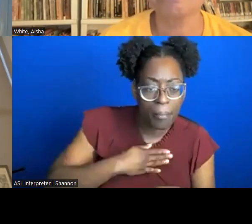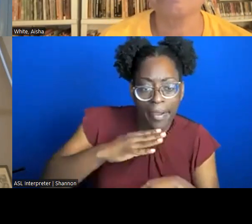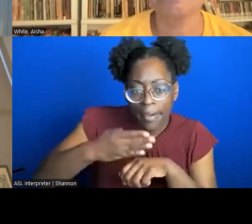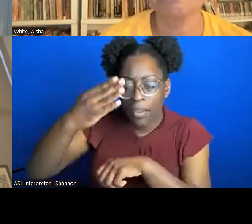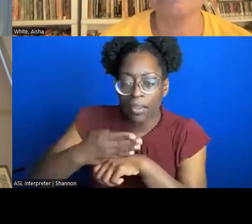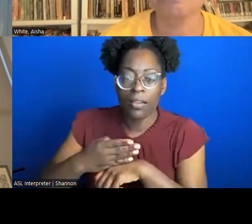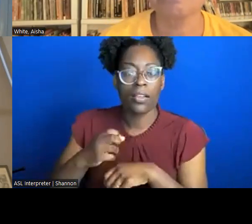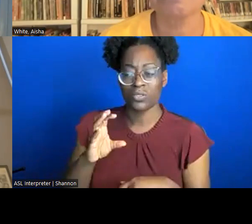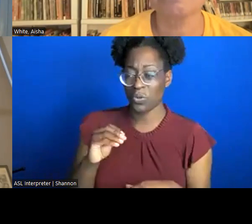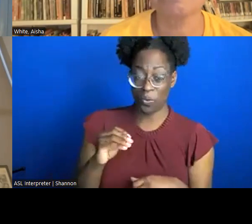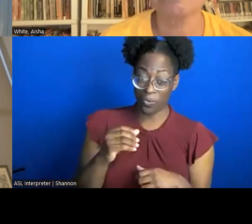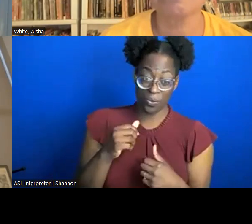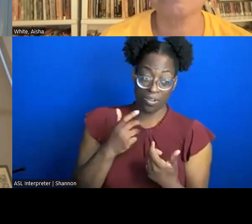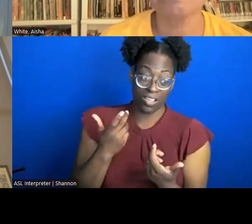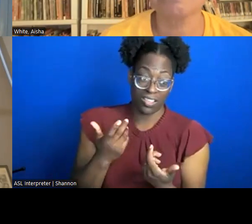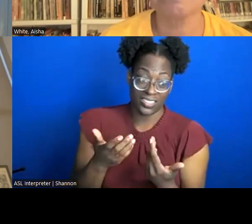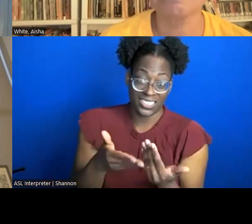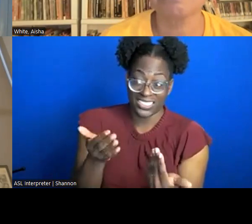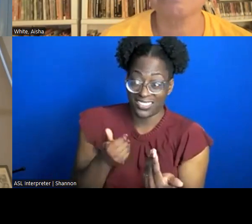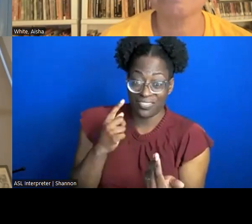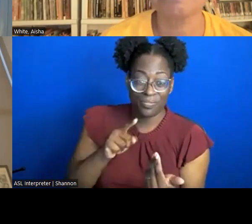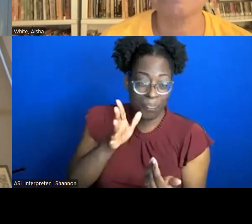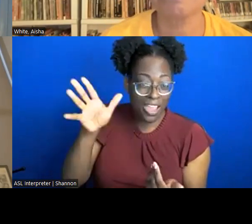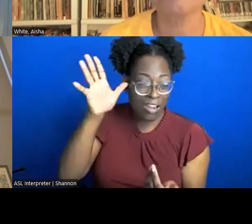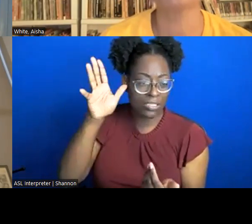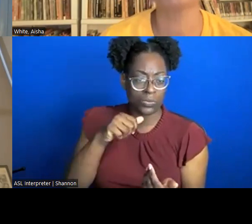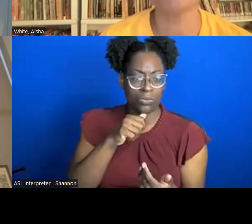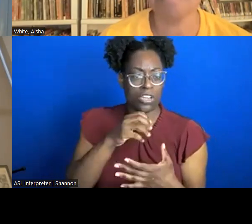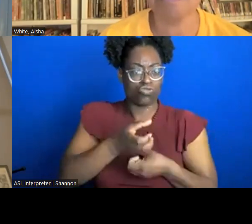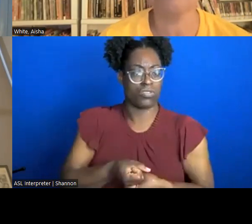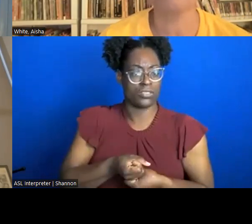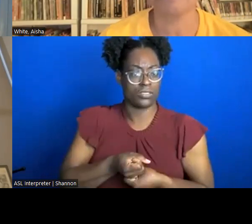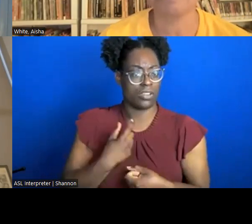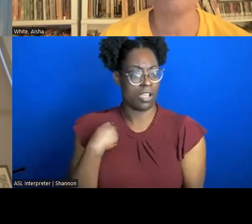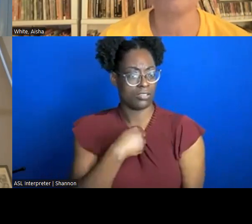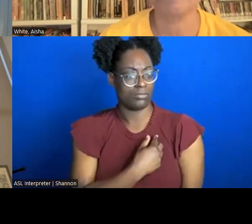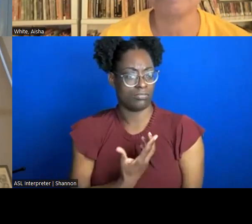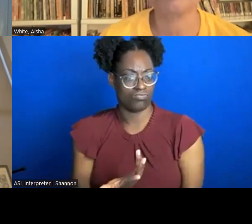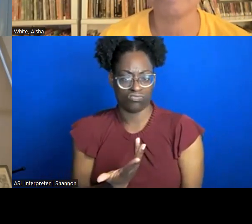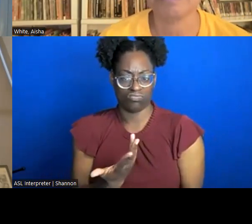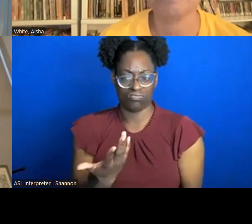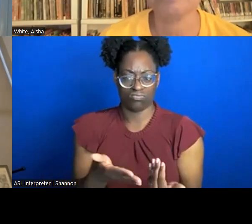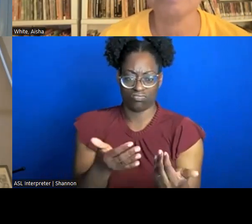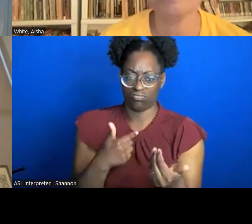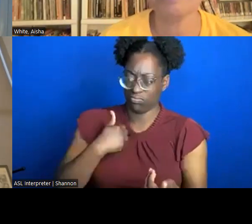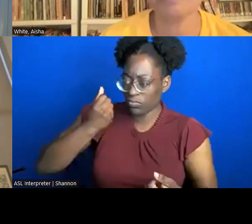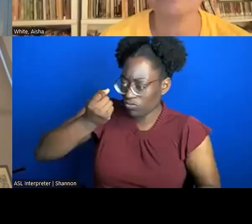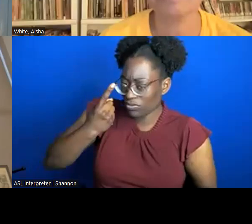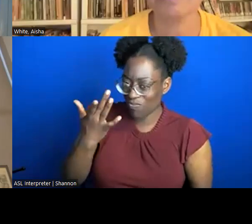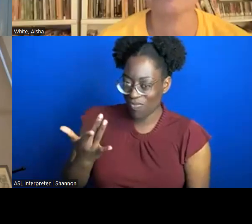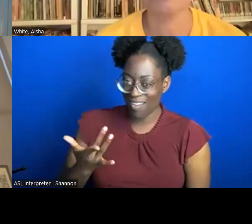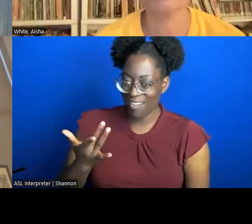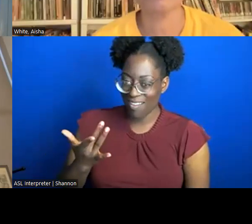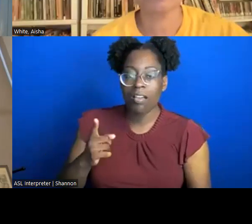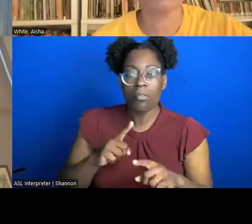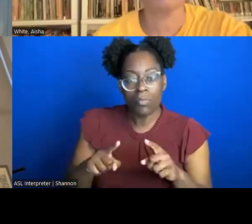that, not trusting early childhood places. So my thing is go deeper, right? Go a lot deeper. And I think we'll get a lot